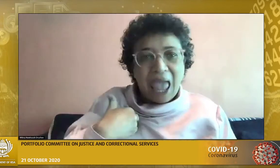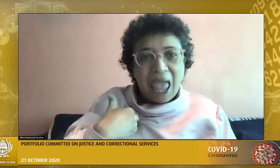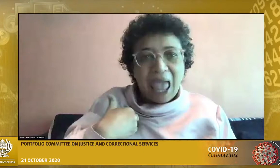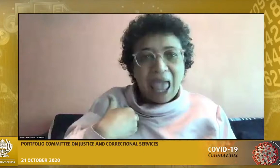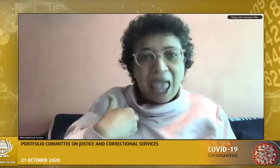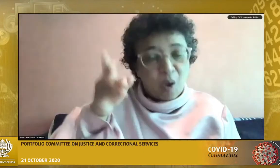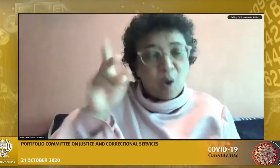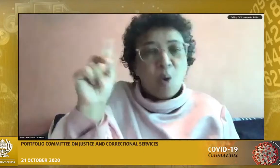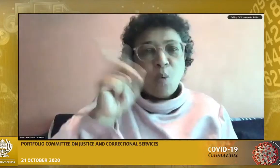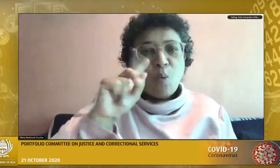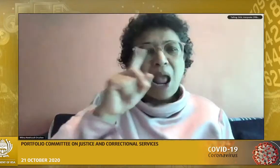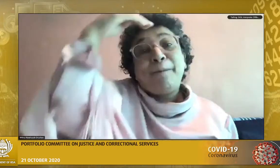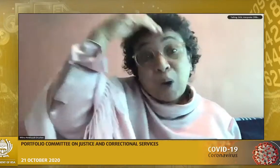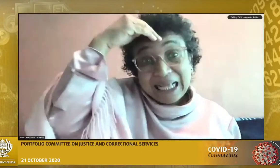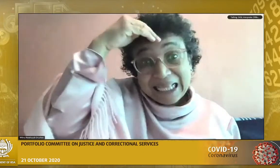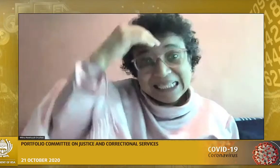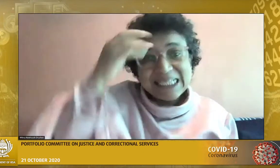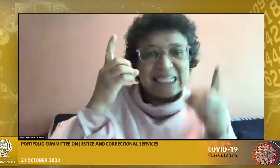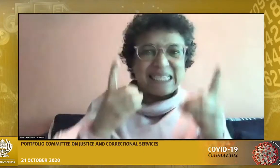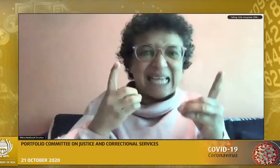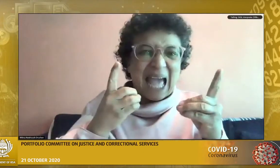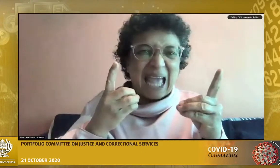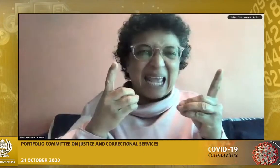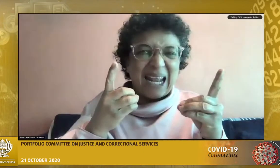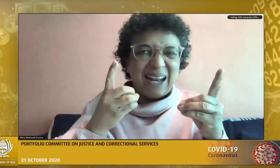there are family services there.